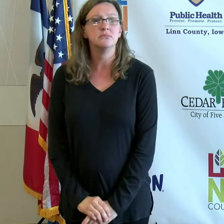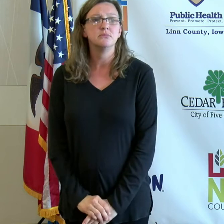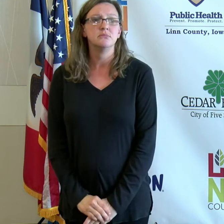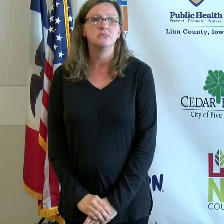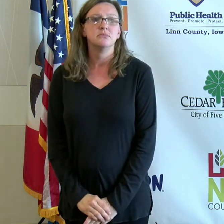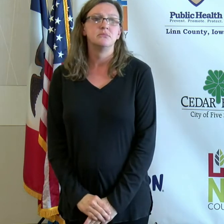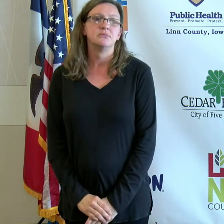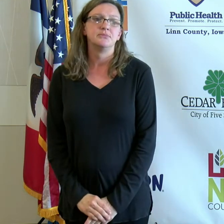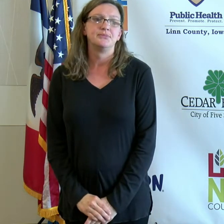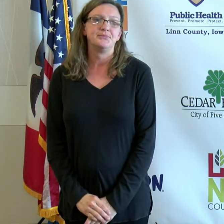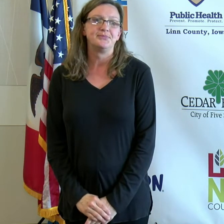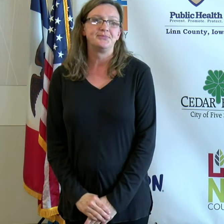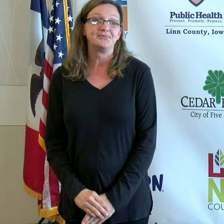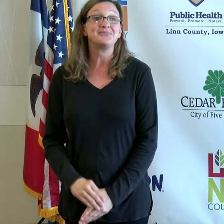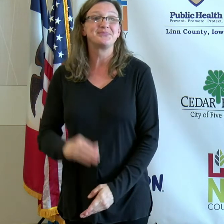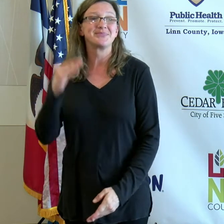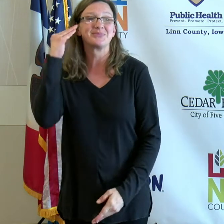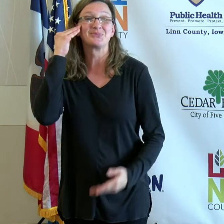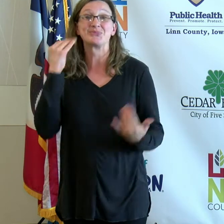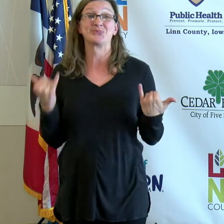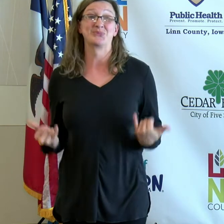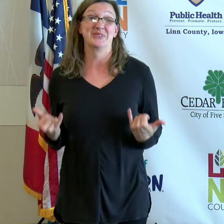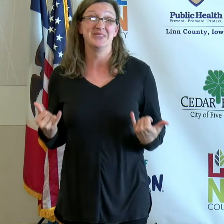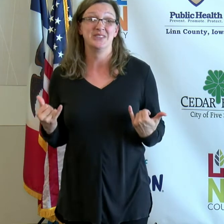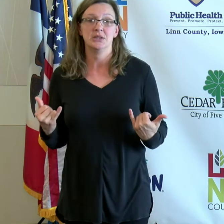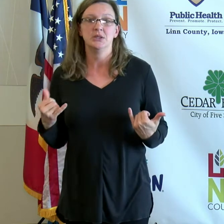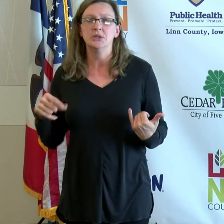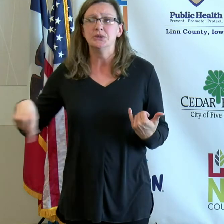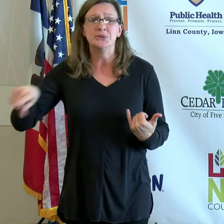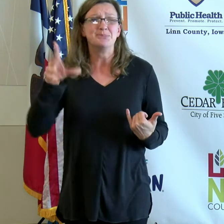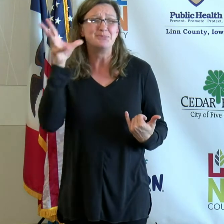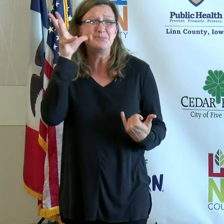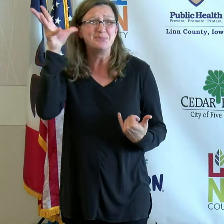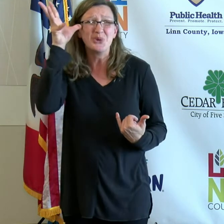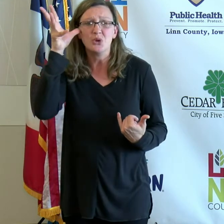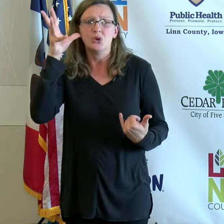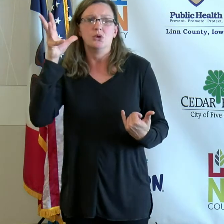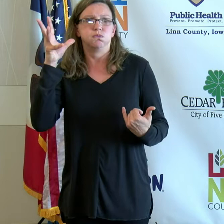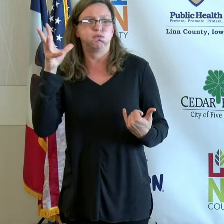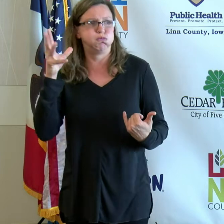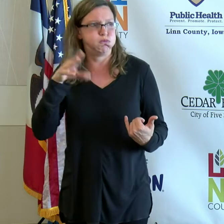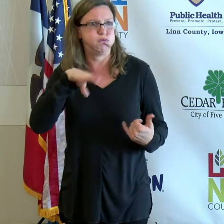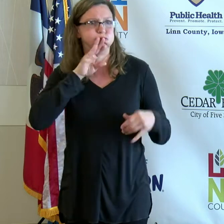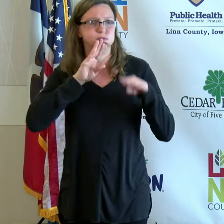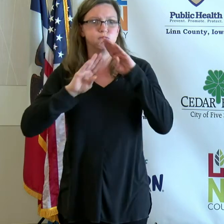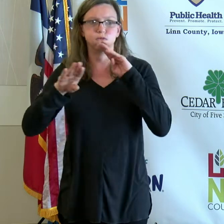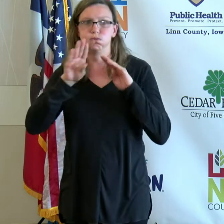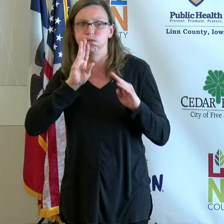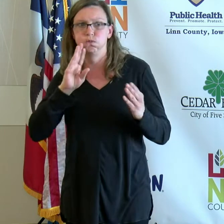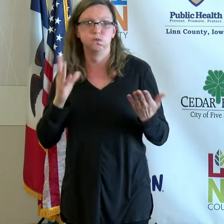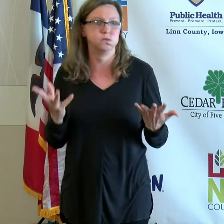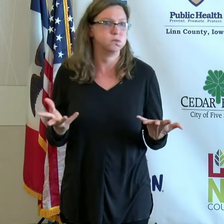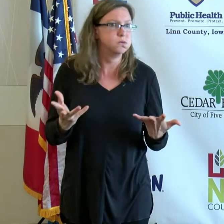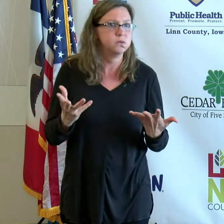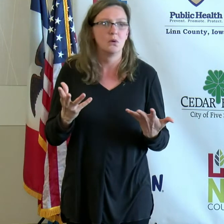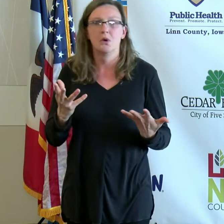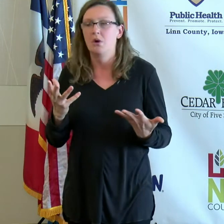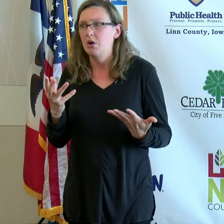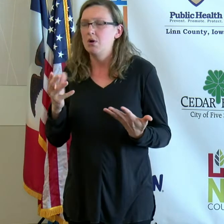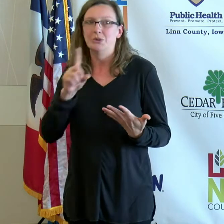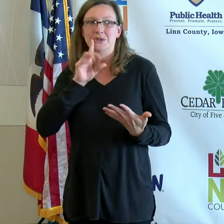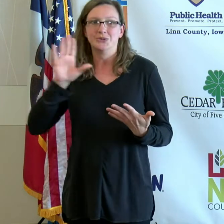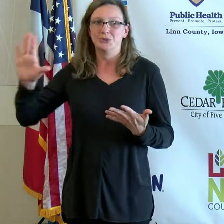to be a parent, but this is the exact time you need to be a parent. You need to keep your kids home and keep them